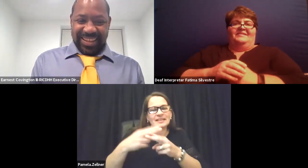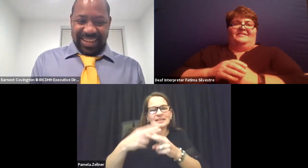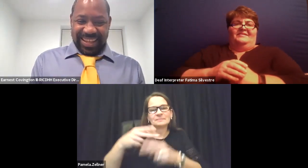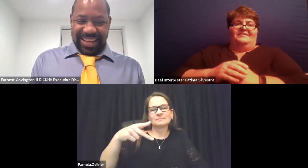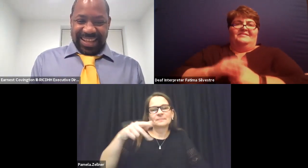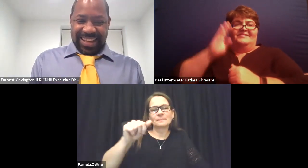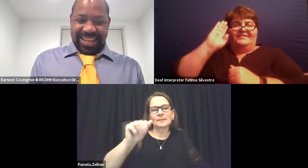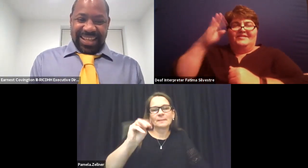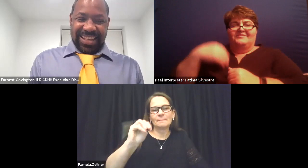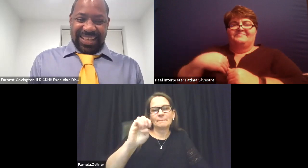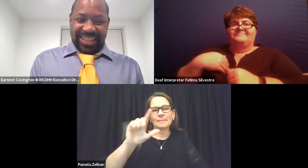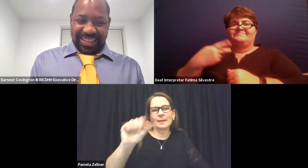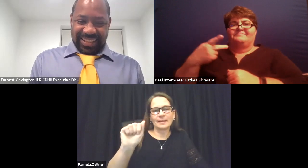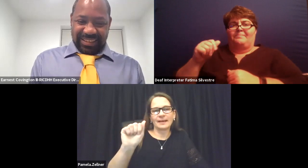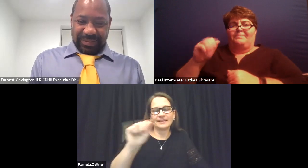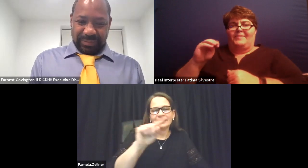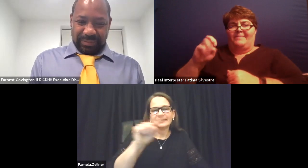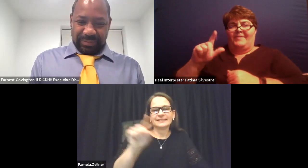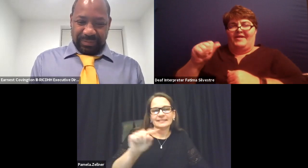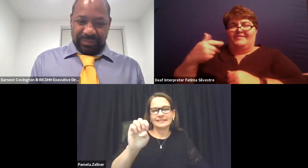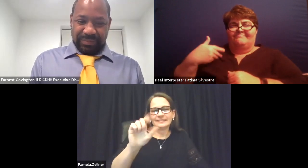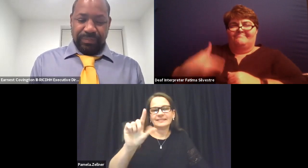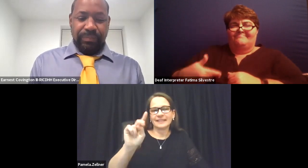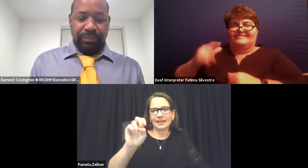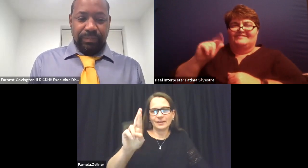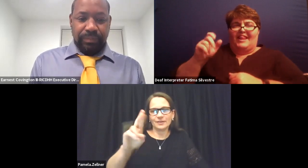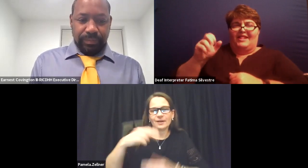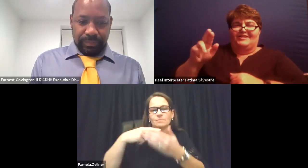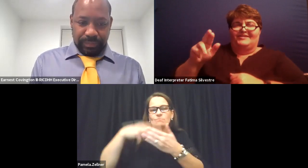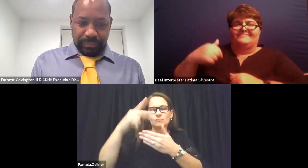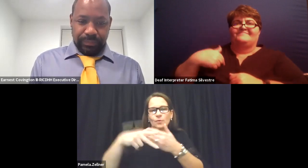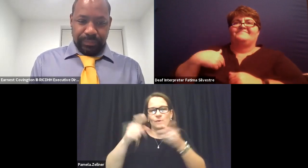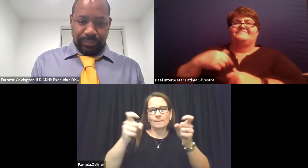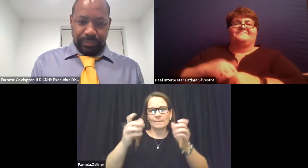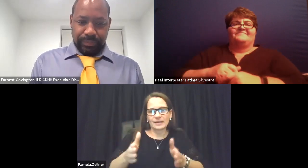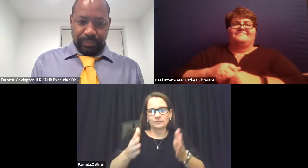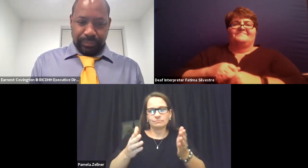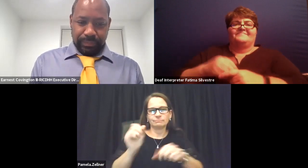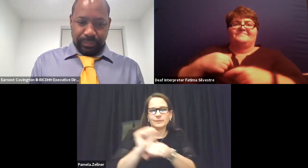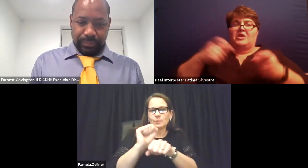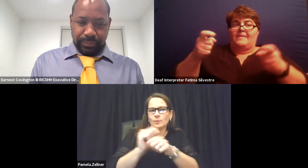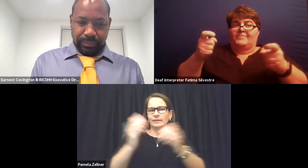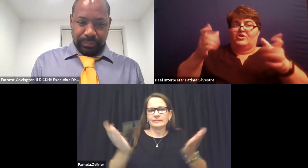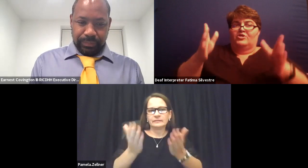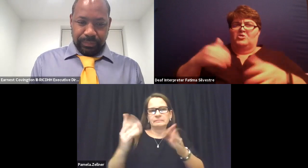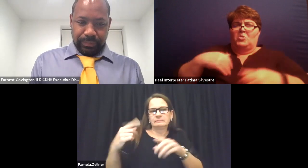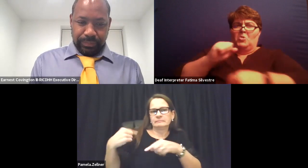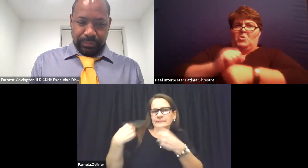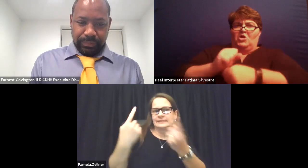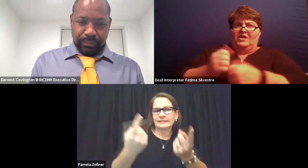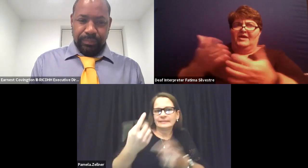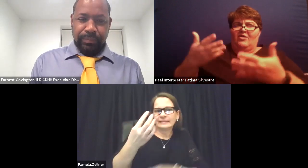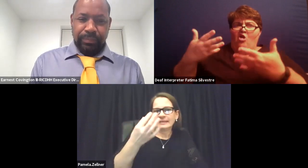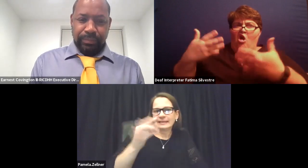So Pam is saying, hi, everyone. I'll introduce myself, Pamela Zellner, and I'm the program manager